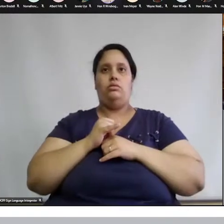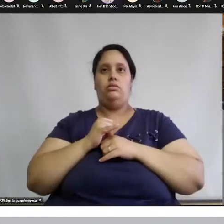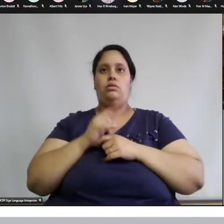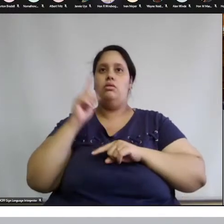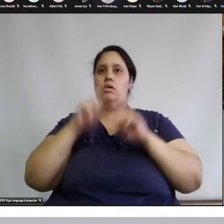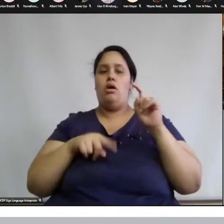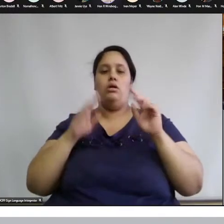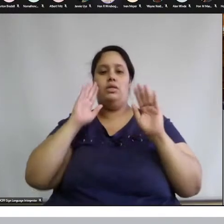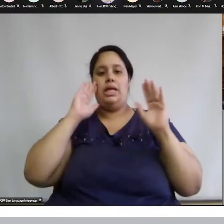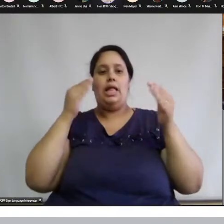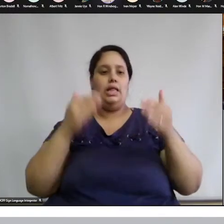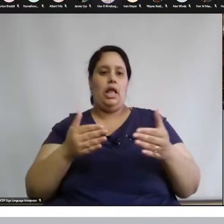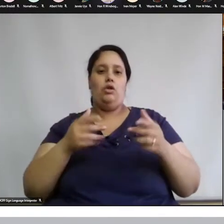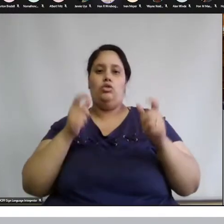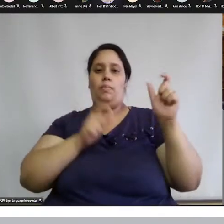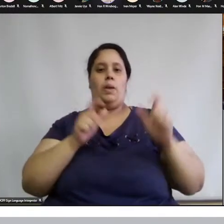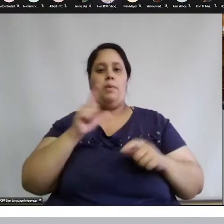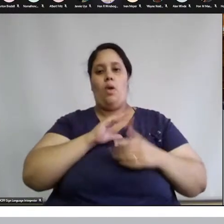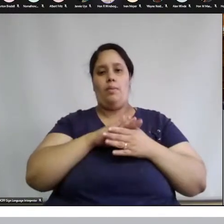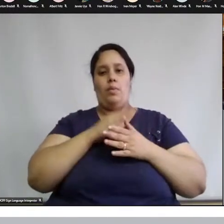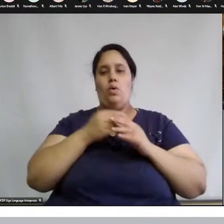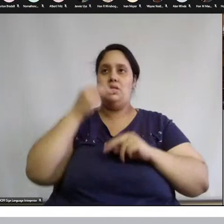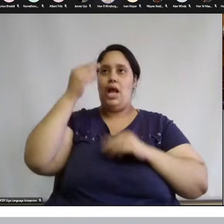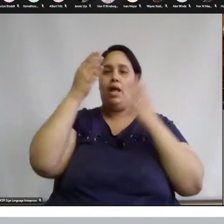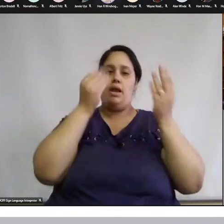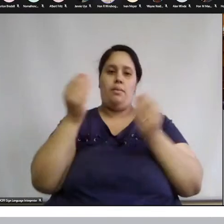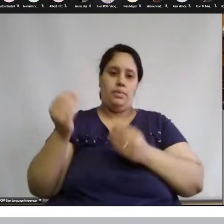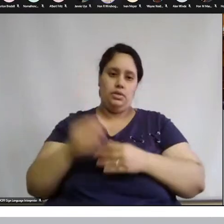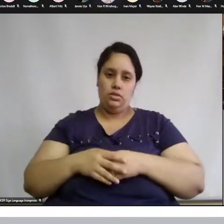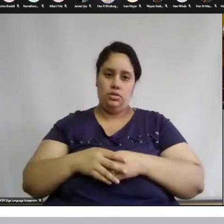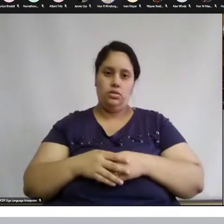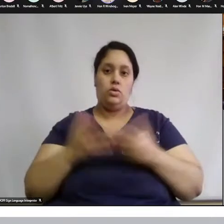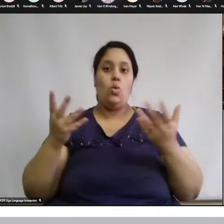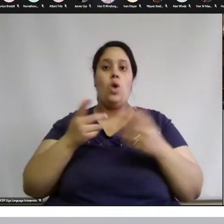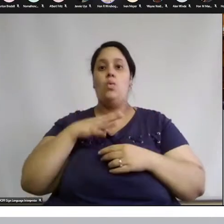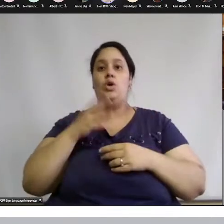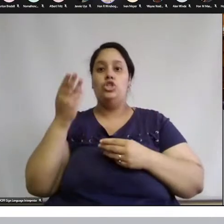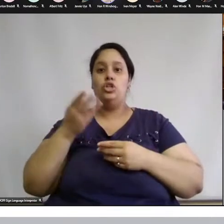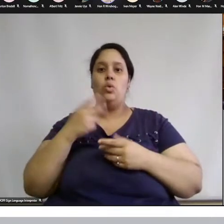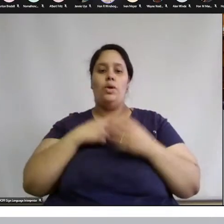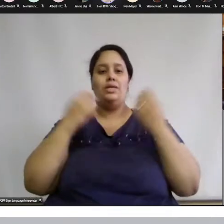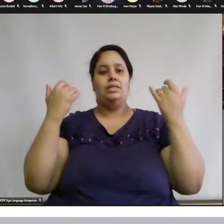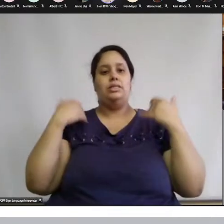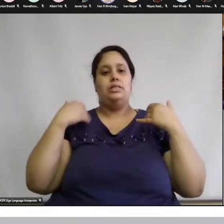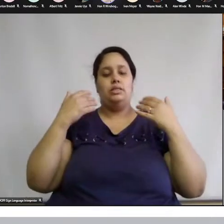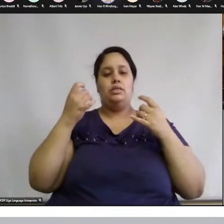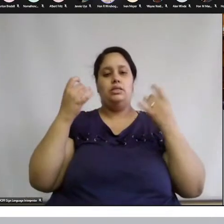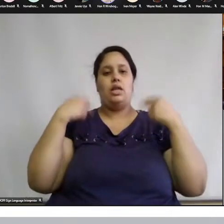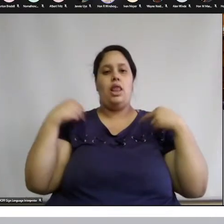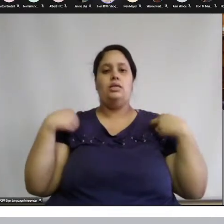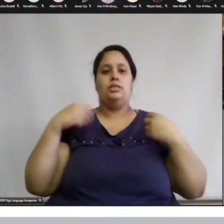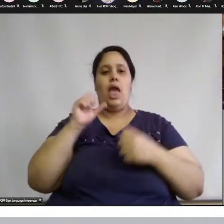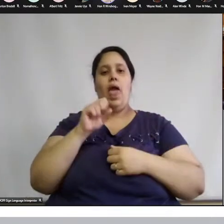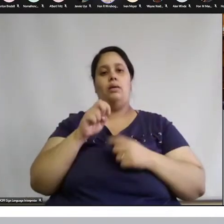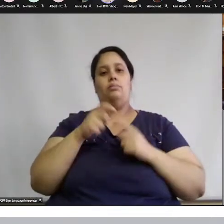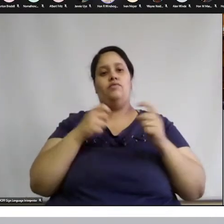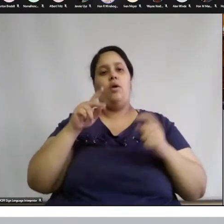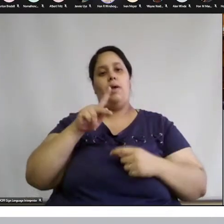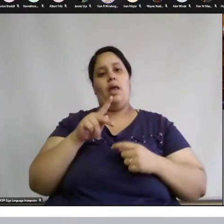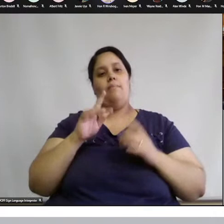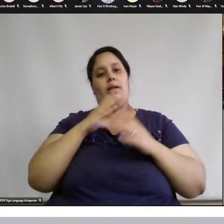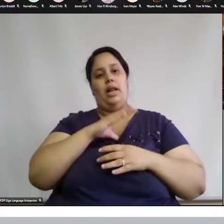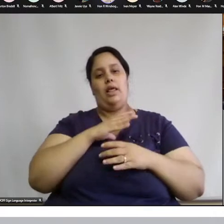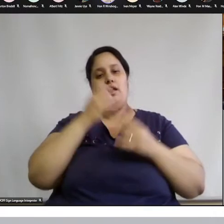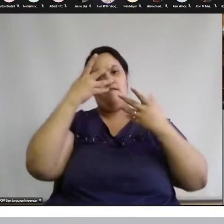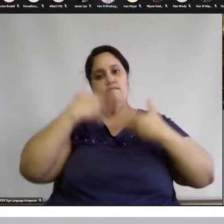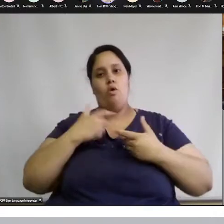unable to attend to all patients due to high number. Where was she when Sister Adams from Clubmas Clinic informed us that